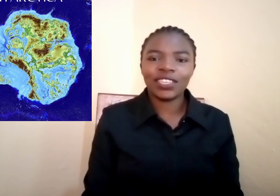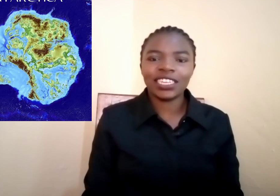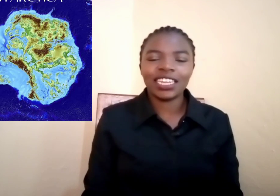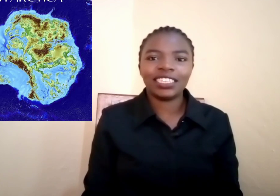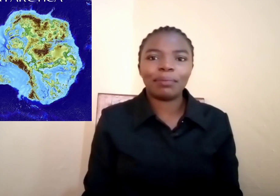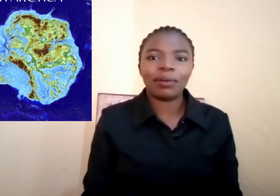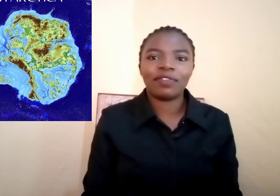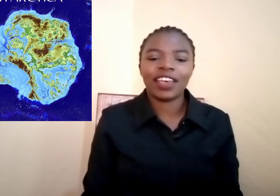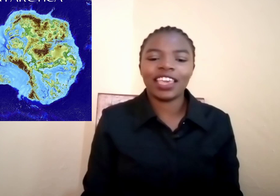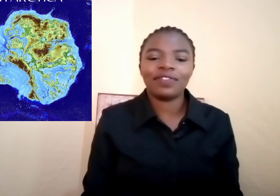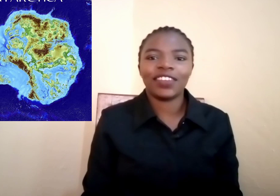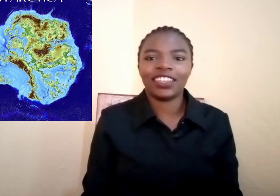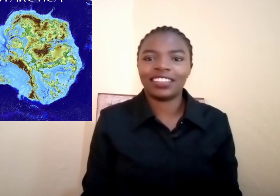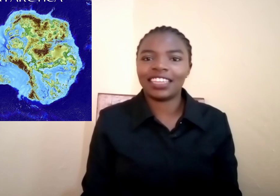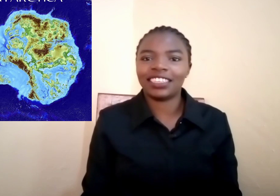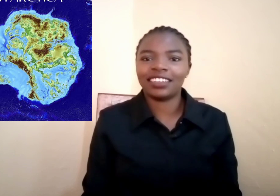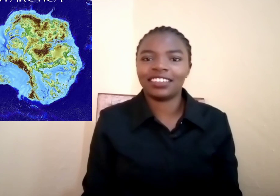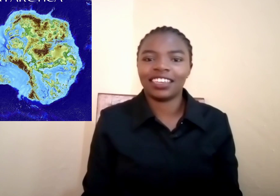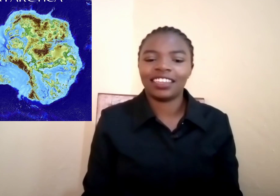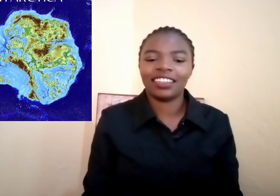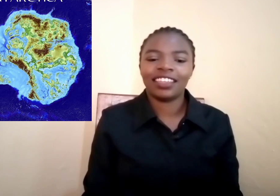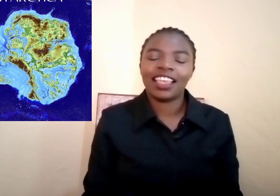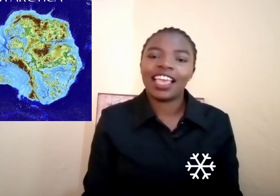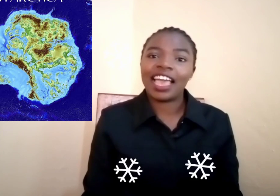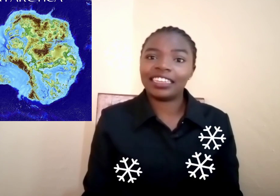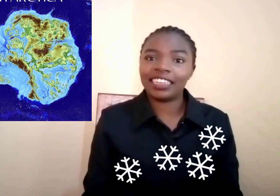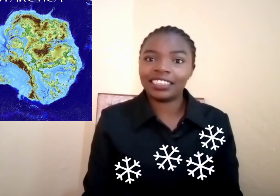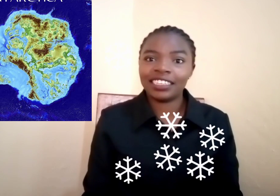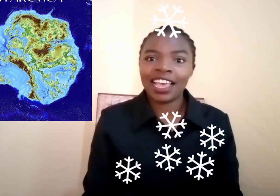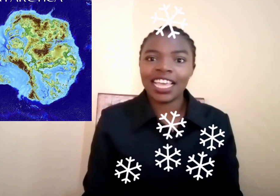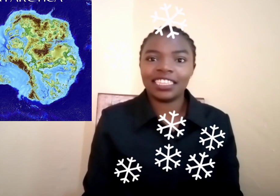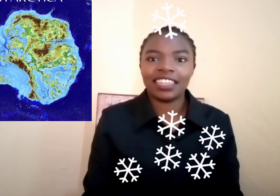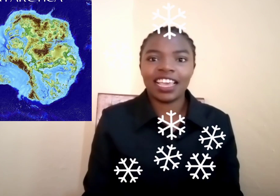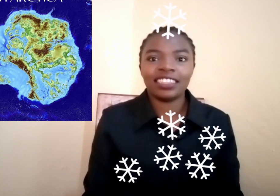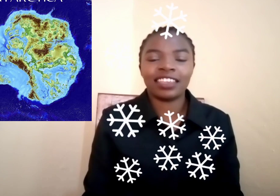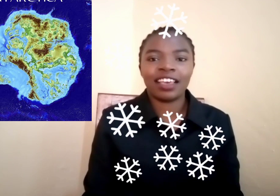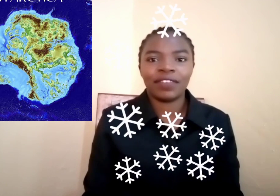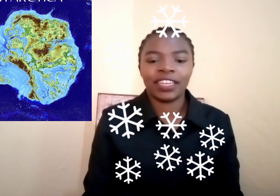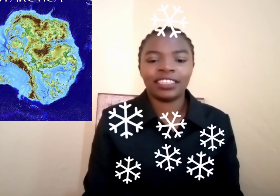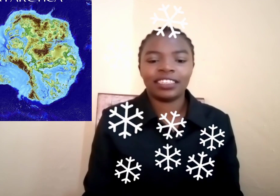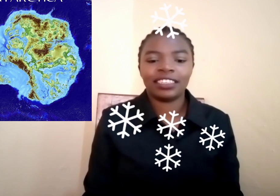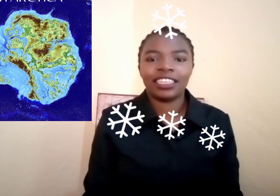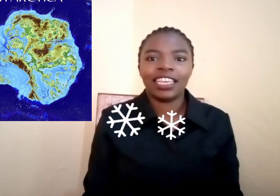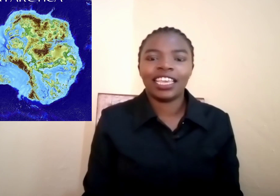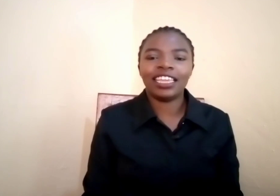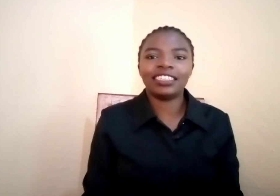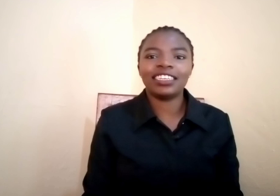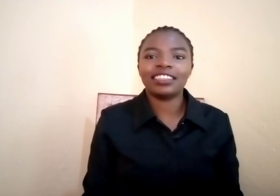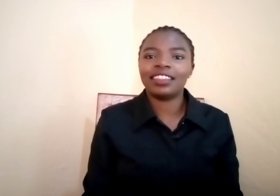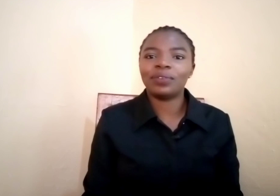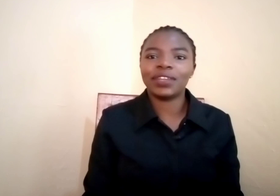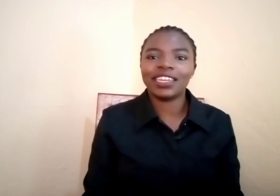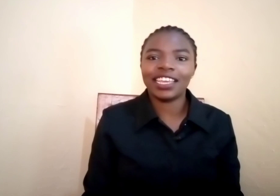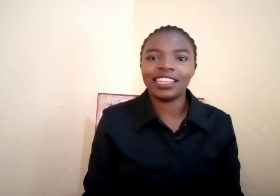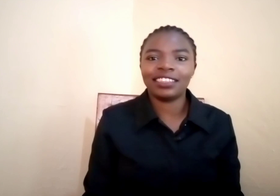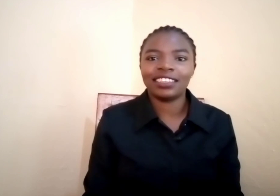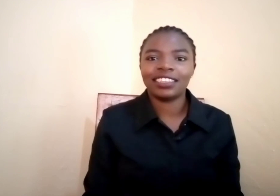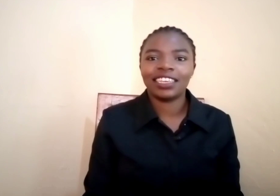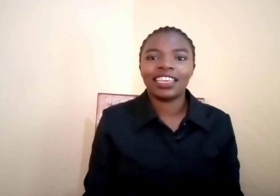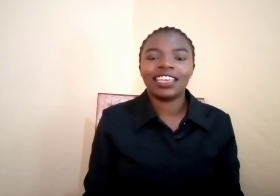Continent number 5 is Antarctica. Antarctica is ice covered. It is the windiest, it